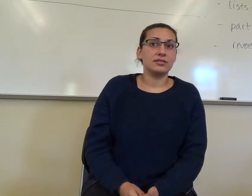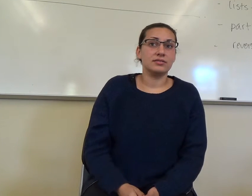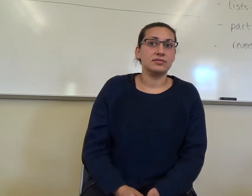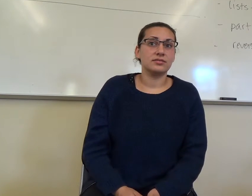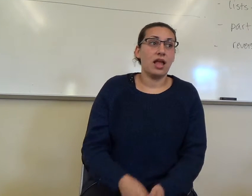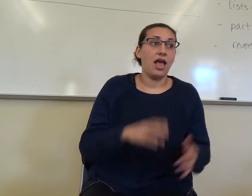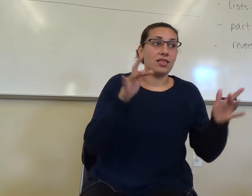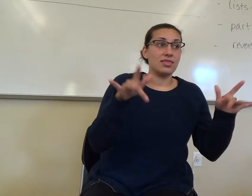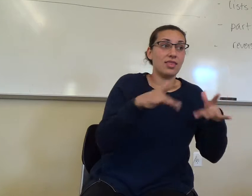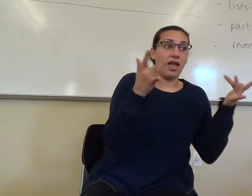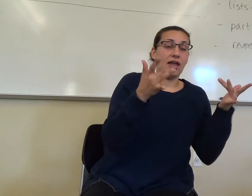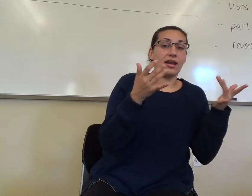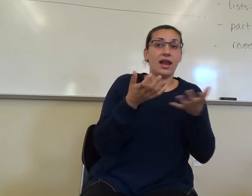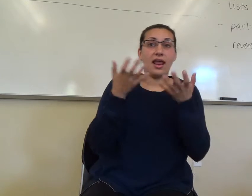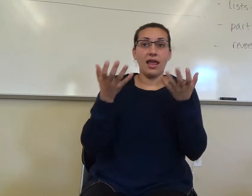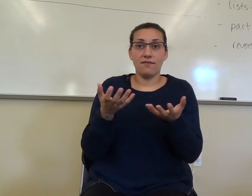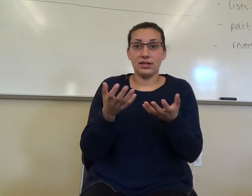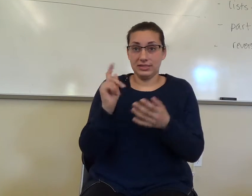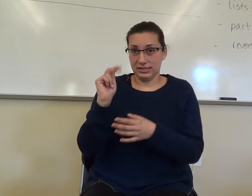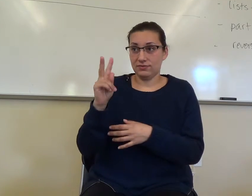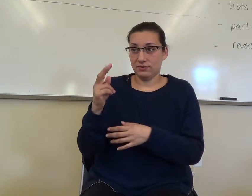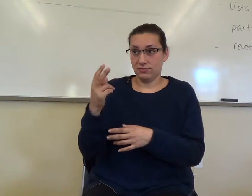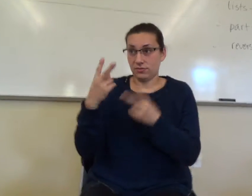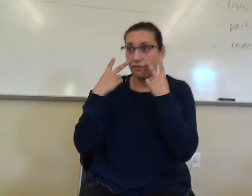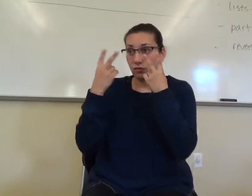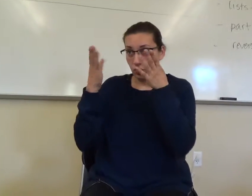Light and heavy TV viewers